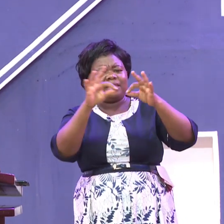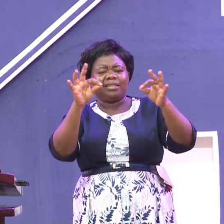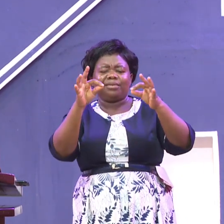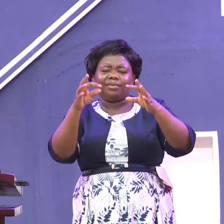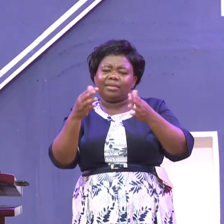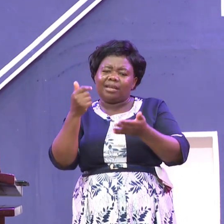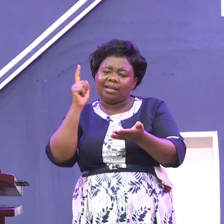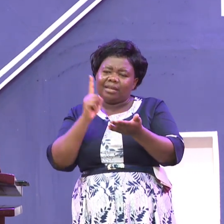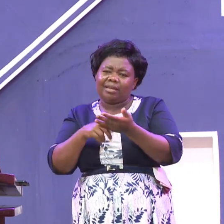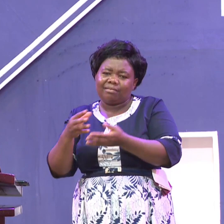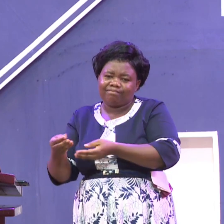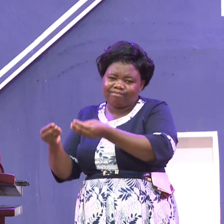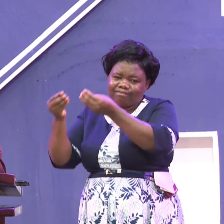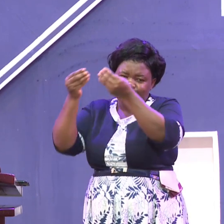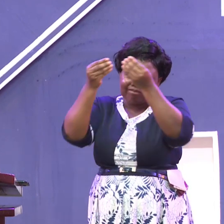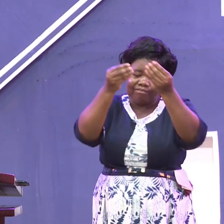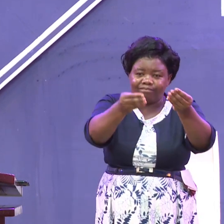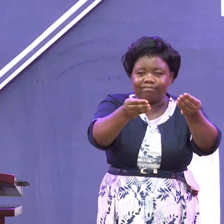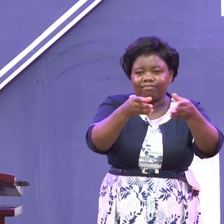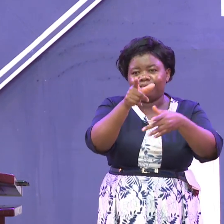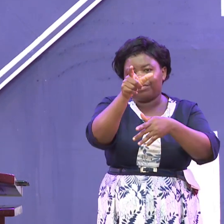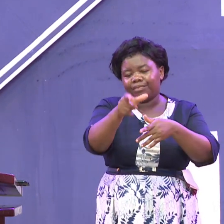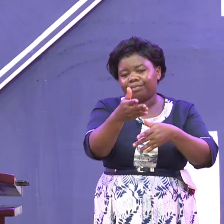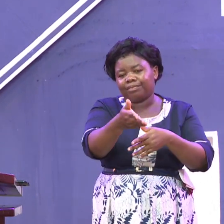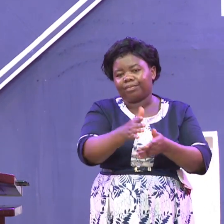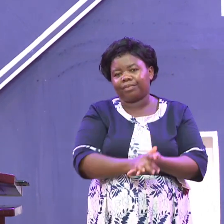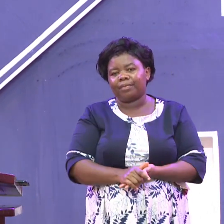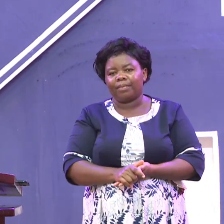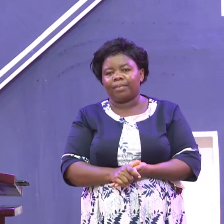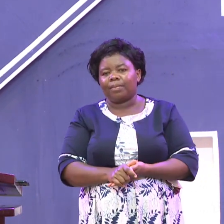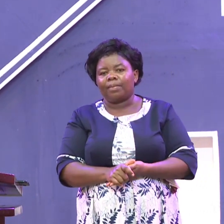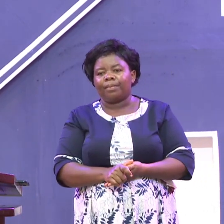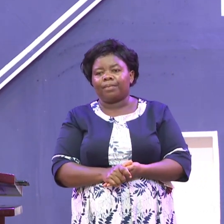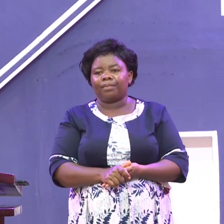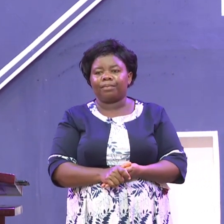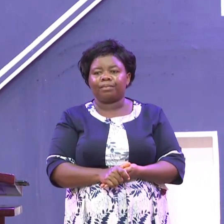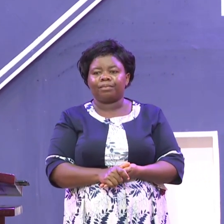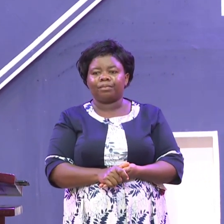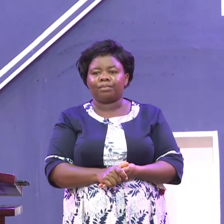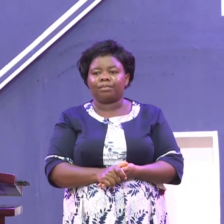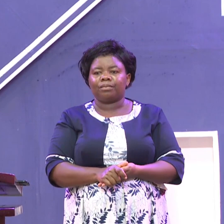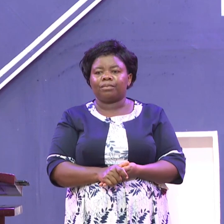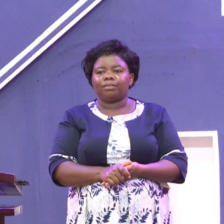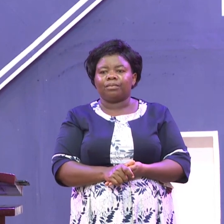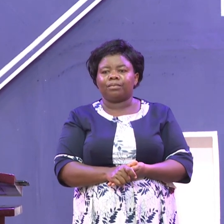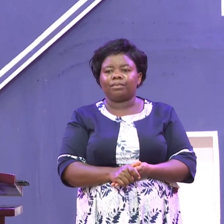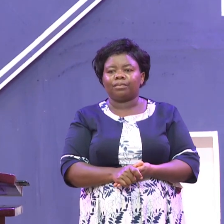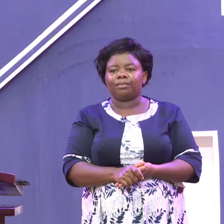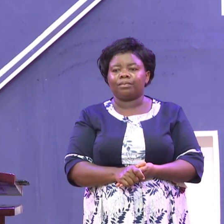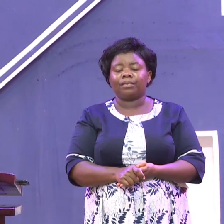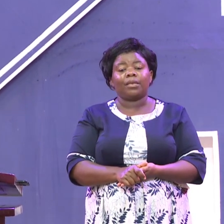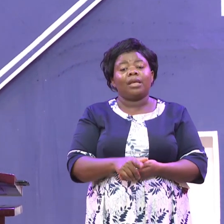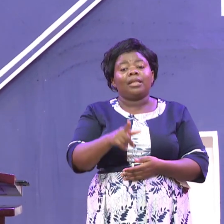ky'ogenda okumutwalira. This will help you to get to know the kind of gift you are to give to such a person.